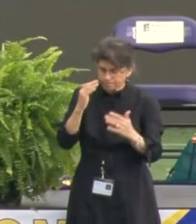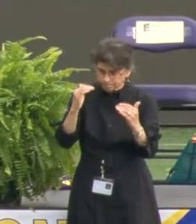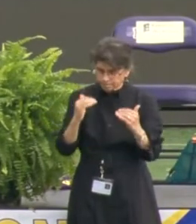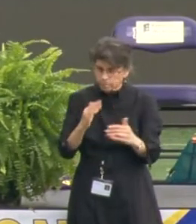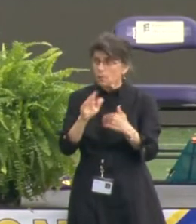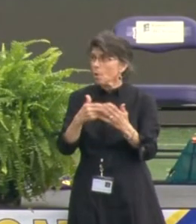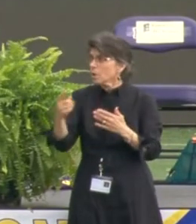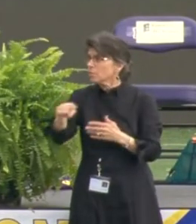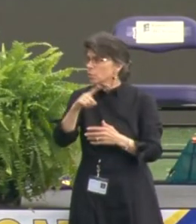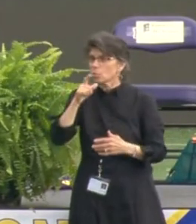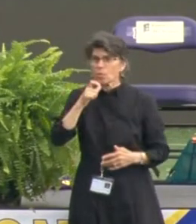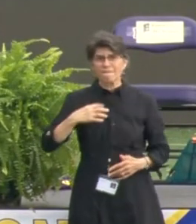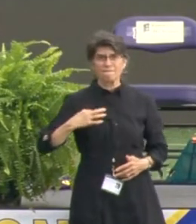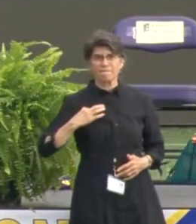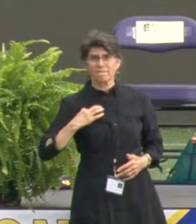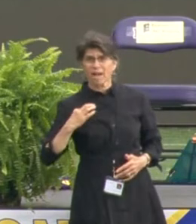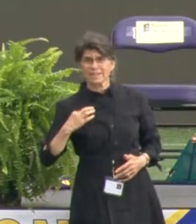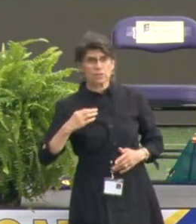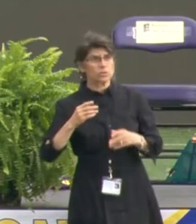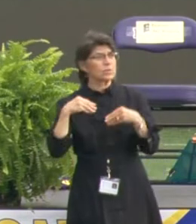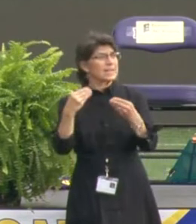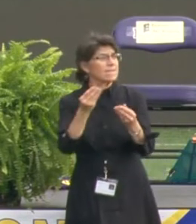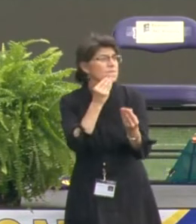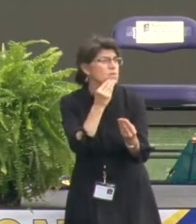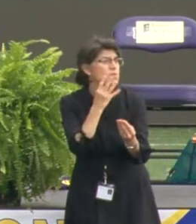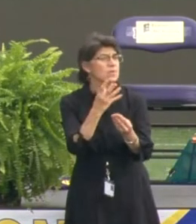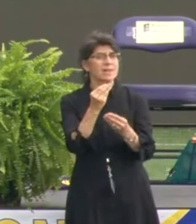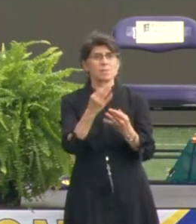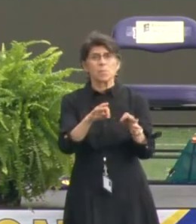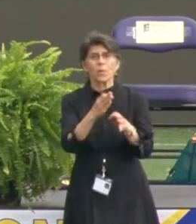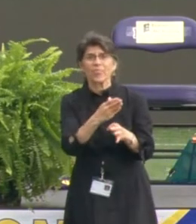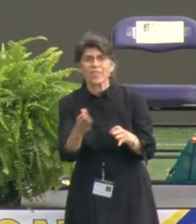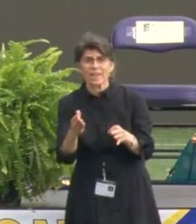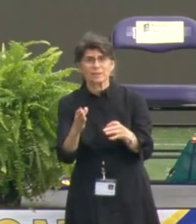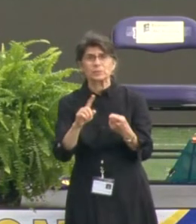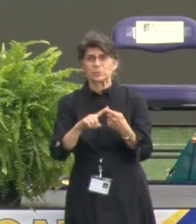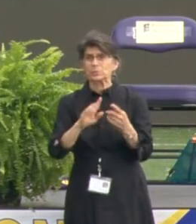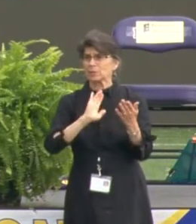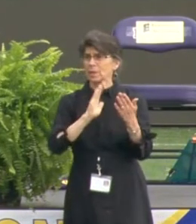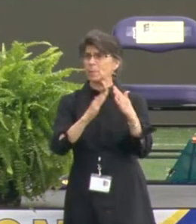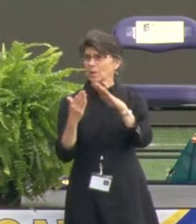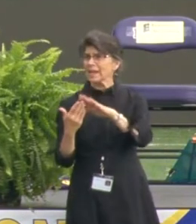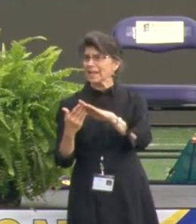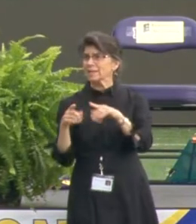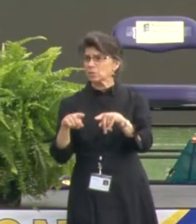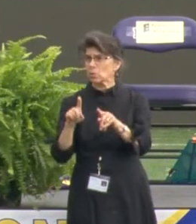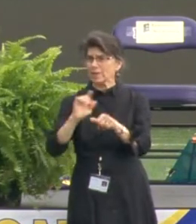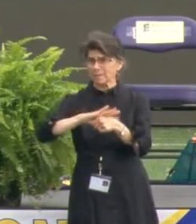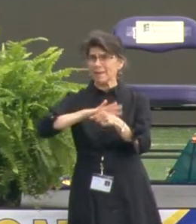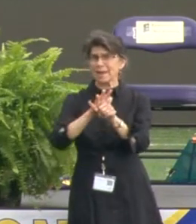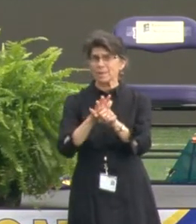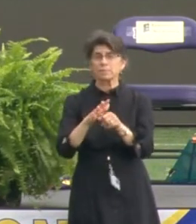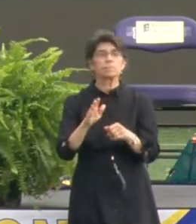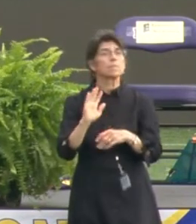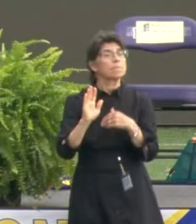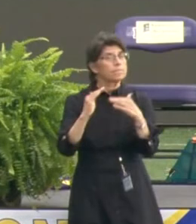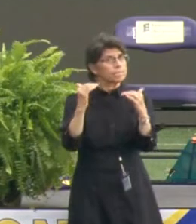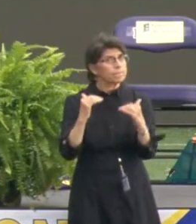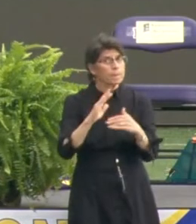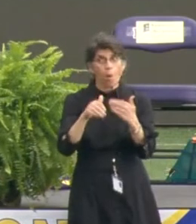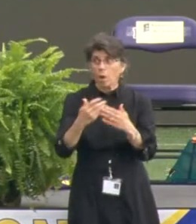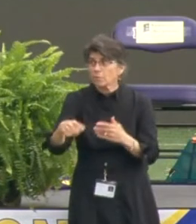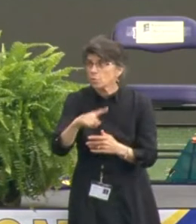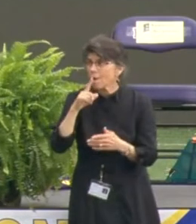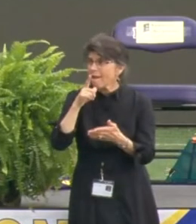get food and essentials to members of our community throughout the pandemic. All of you have helped friends and